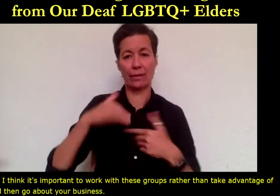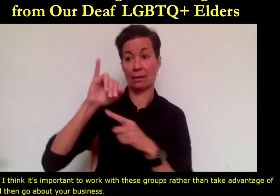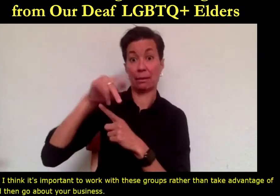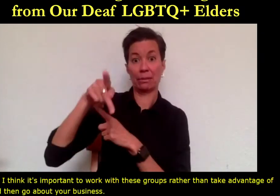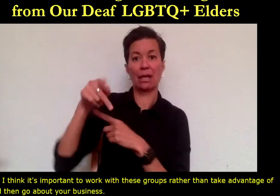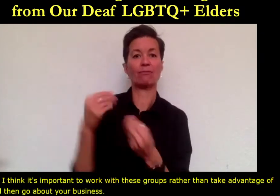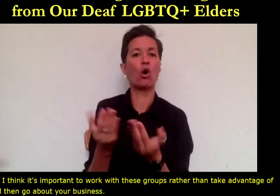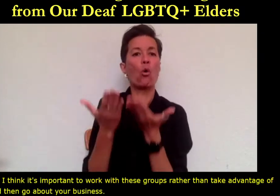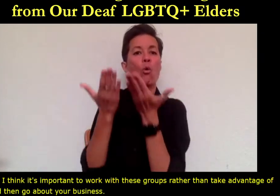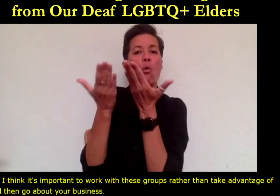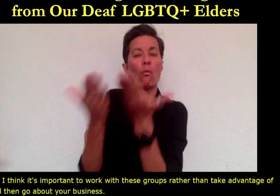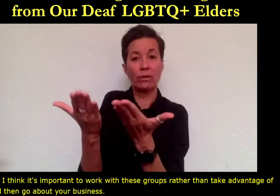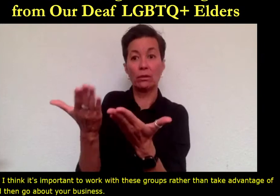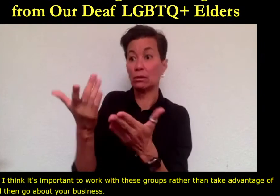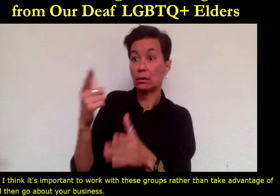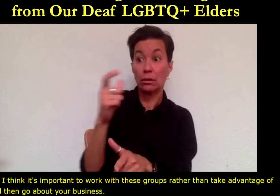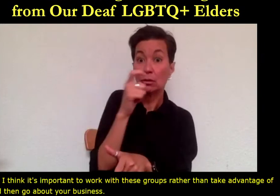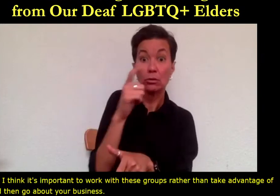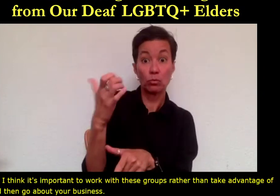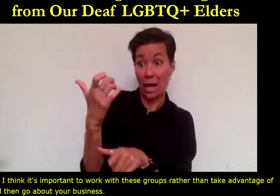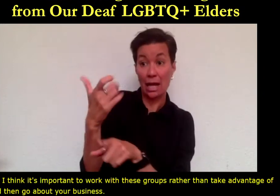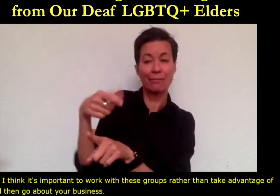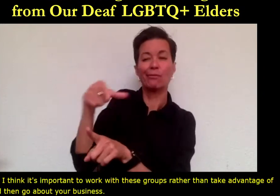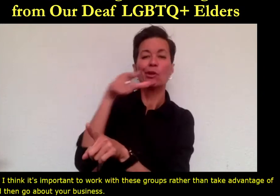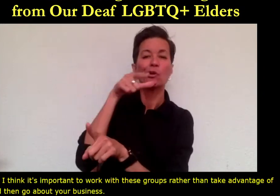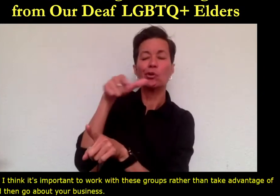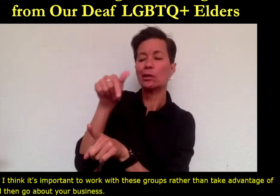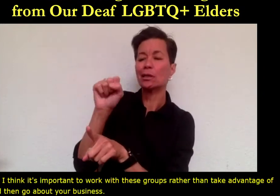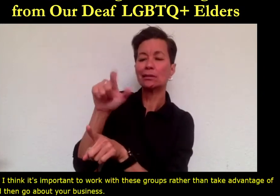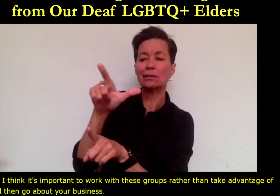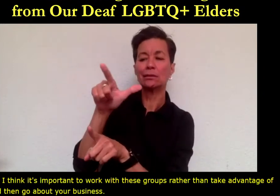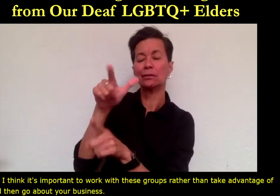there's not signs signs aren't you um standard all over